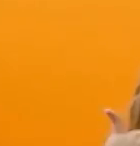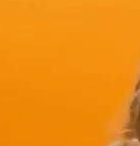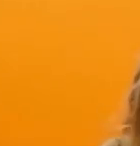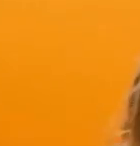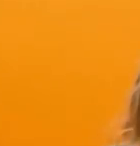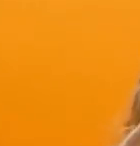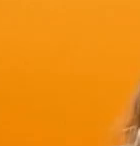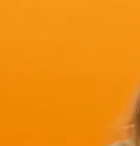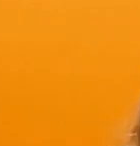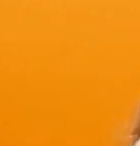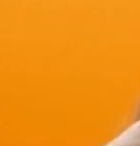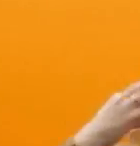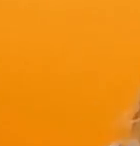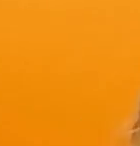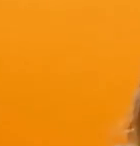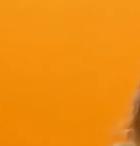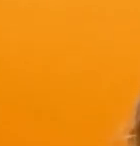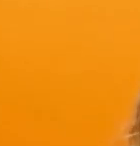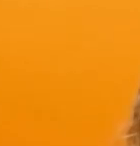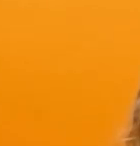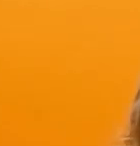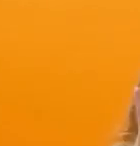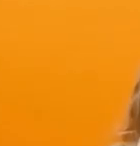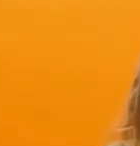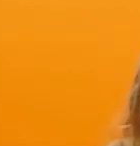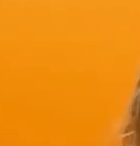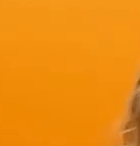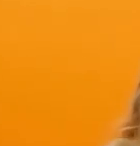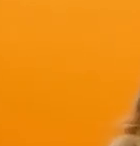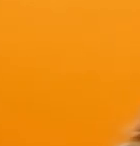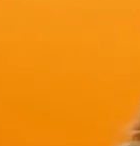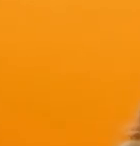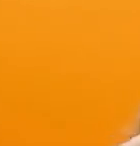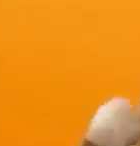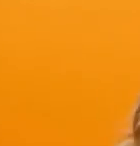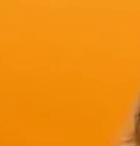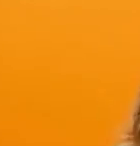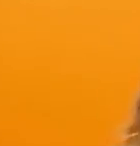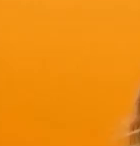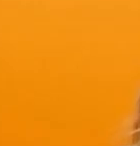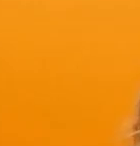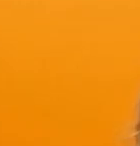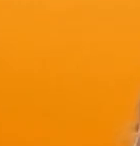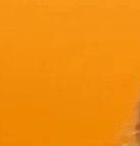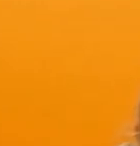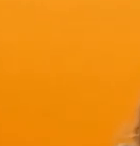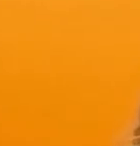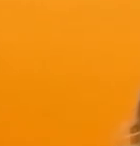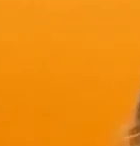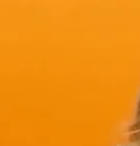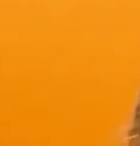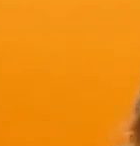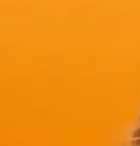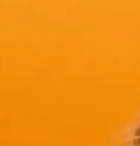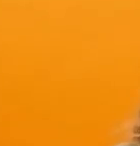child. Then we searched for age-appropriate stories and interests of young people, as we couldn't offer them stories like